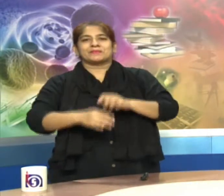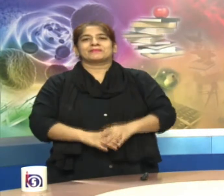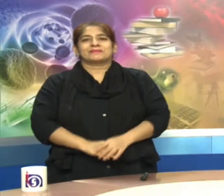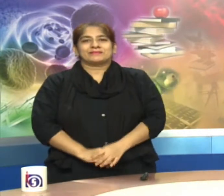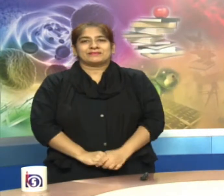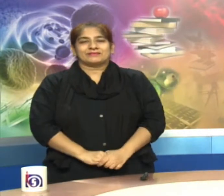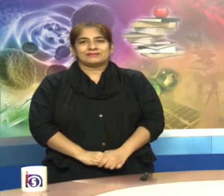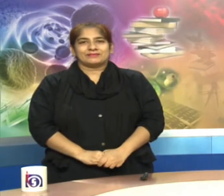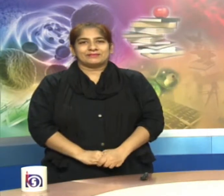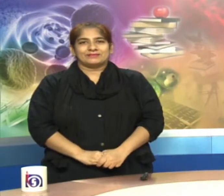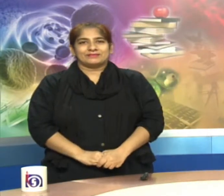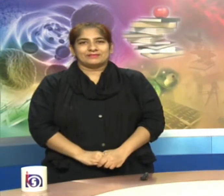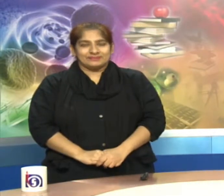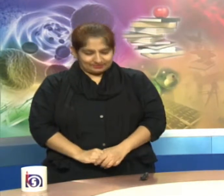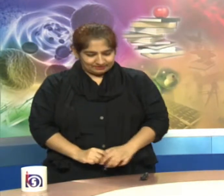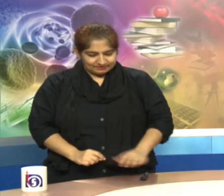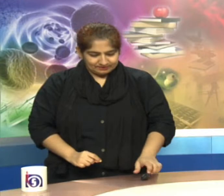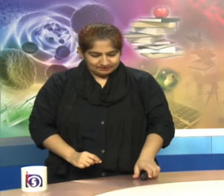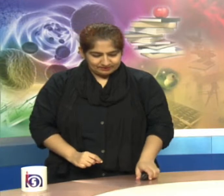to encourage the advertising.